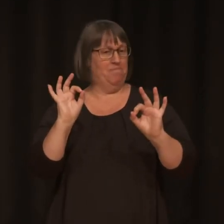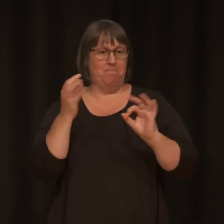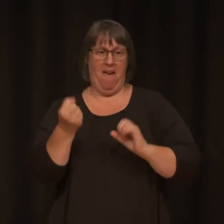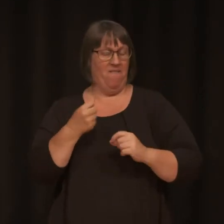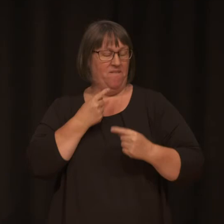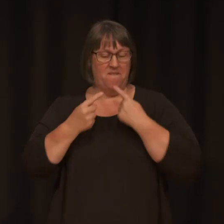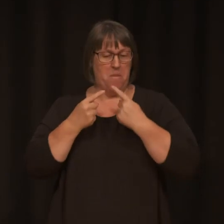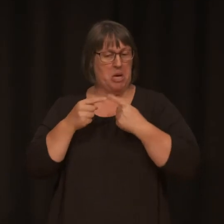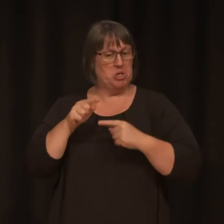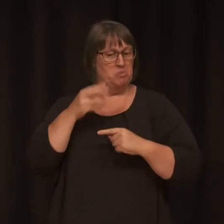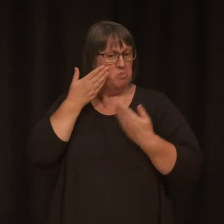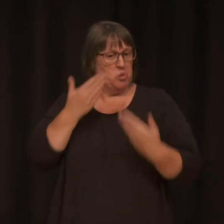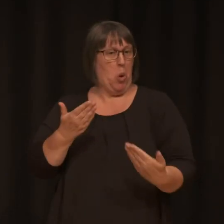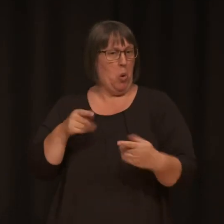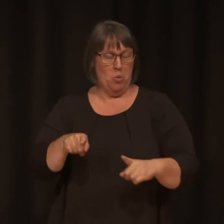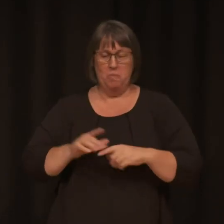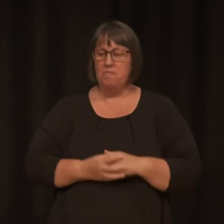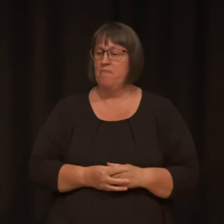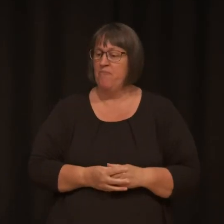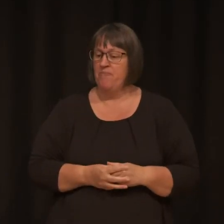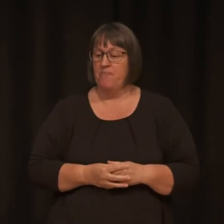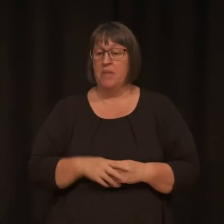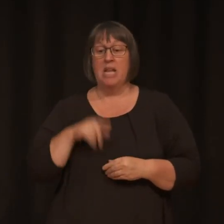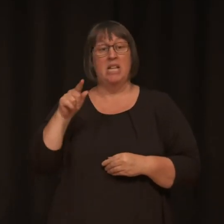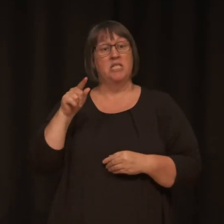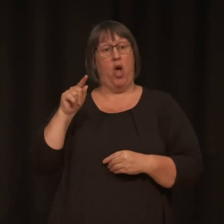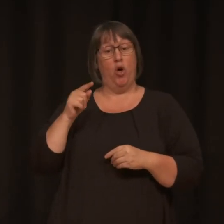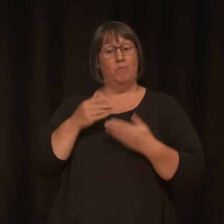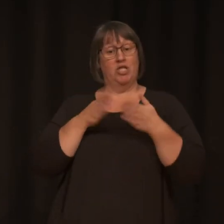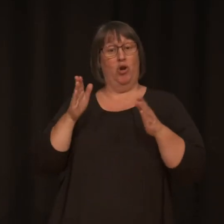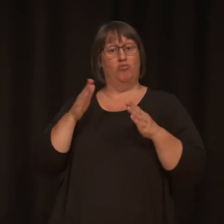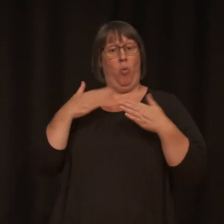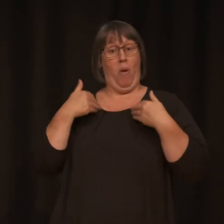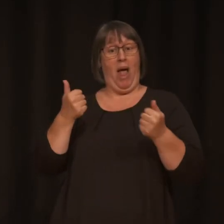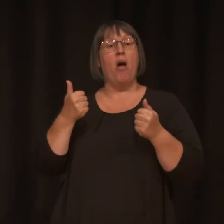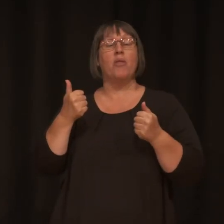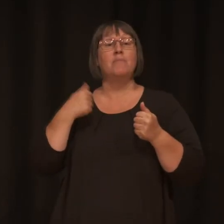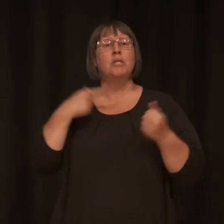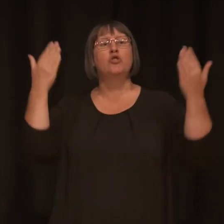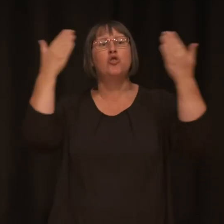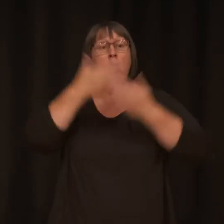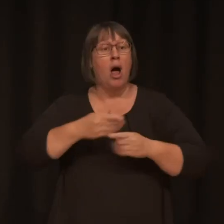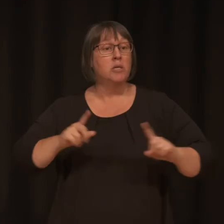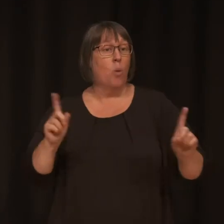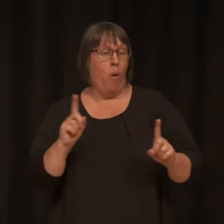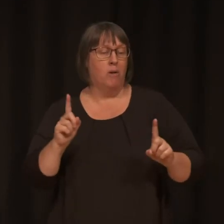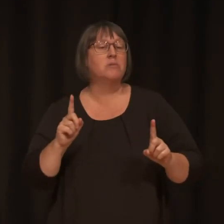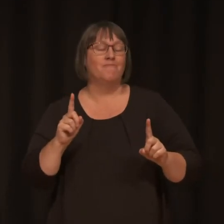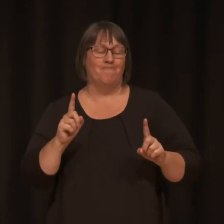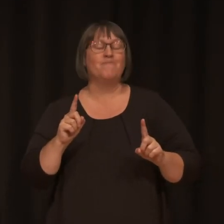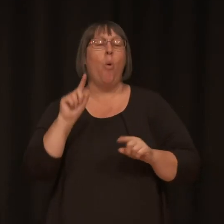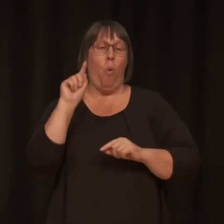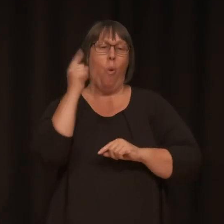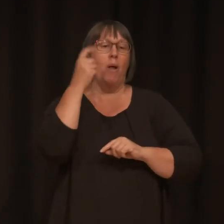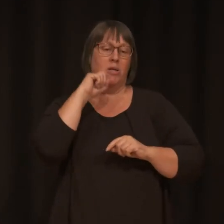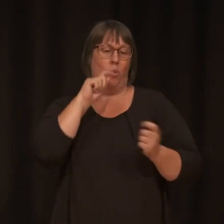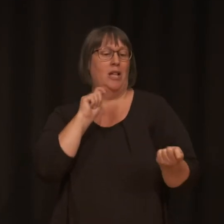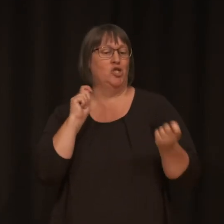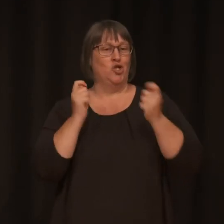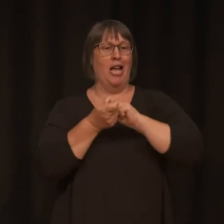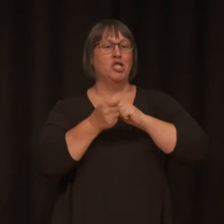As such, on the advice of the Director-General of Health, as of midnight tonight, Auckland will join the rest of New Zealand at level